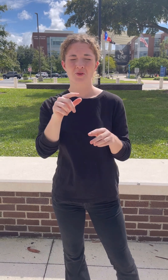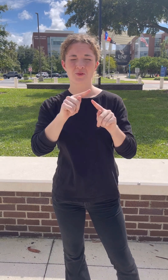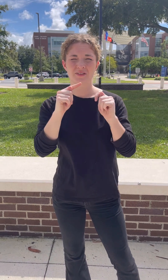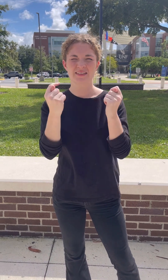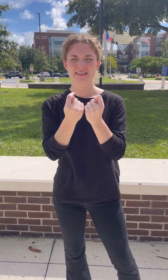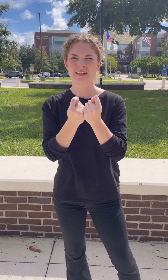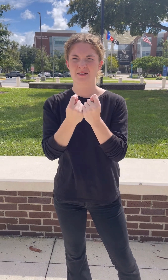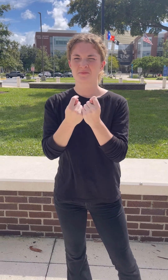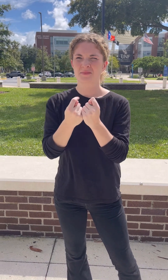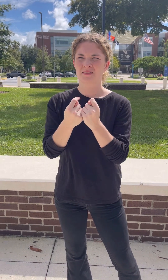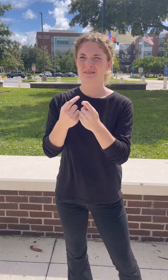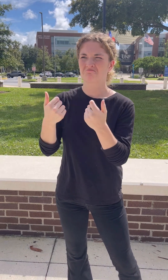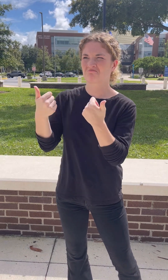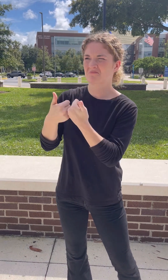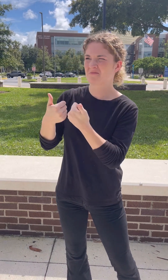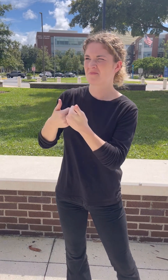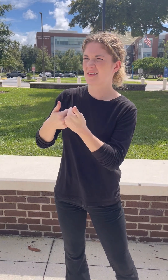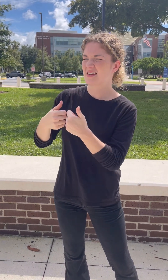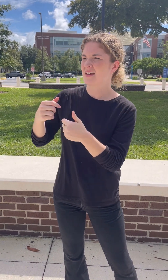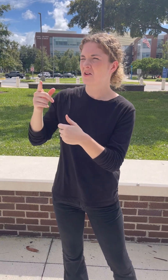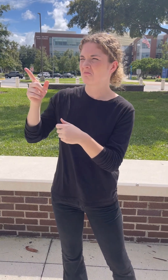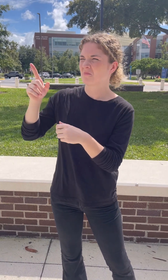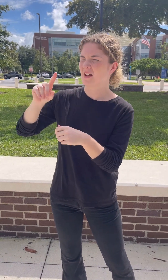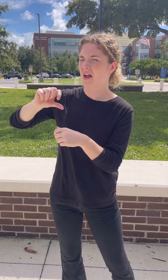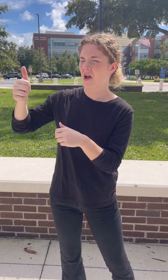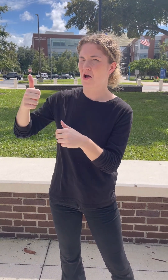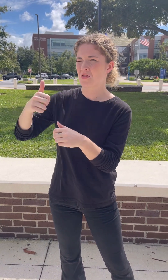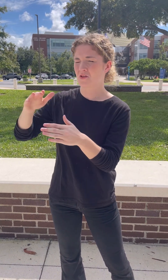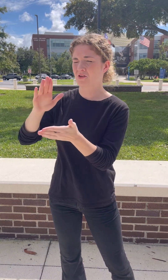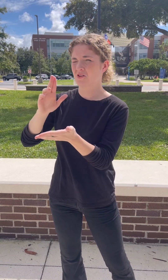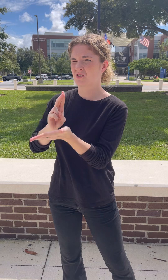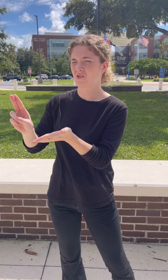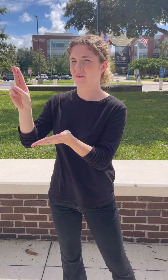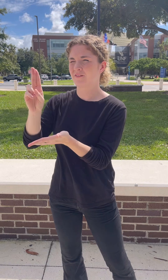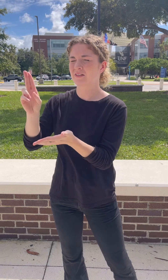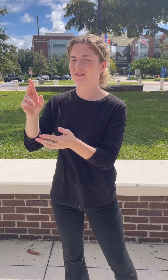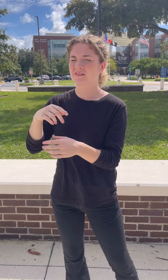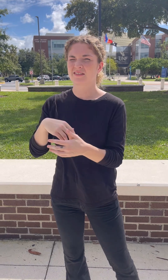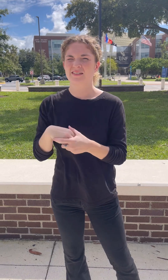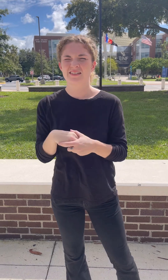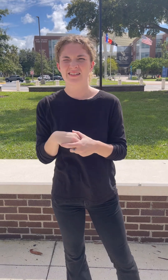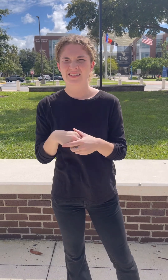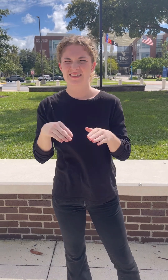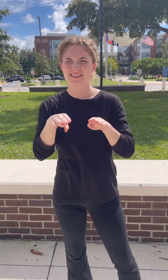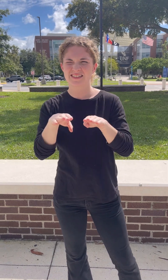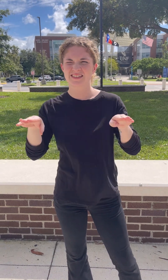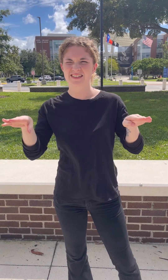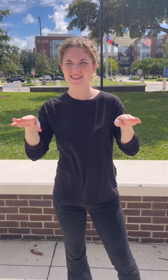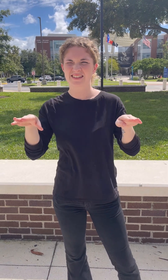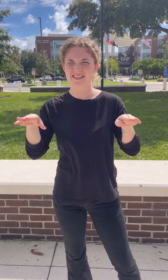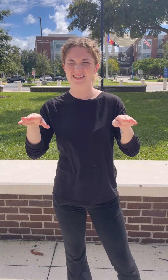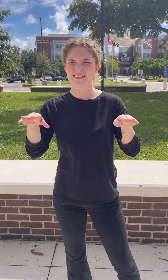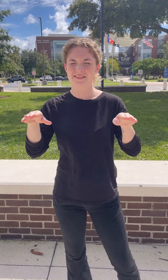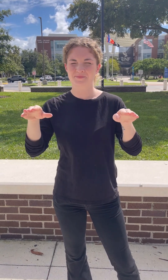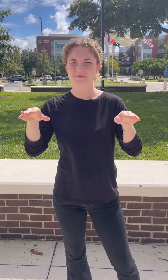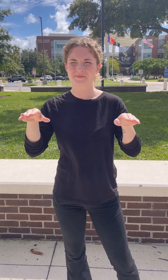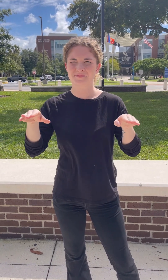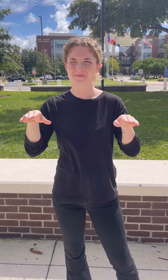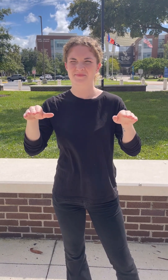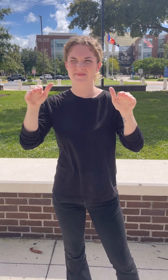final level is going to be club sports. Those are going to be a little bit more casual, on-screen versus off-screen. You can register to play any of those sports either